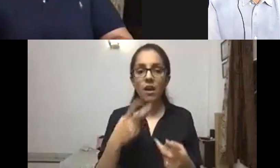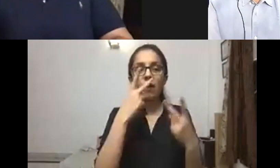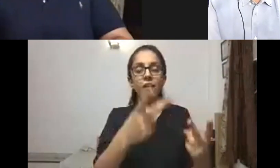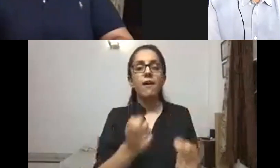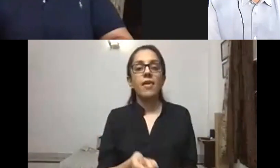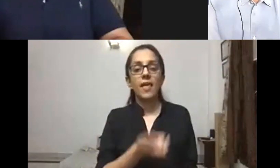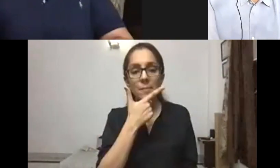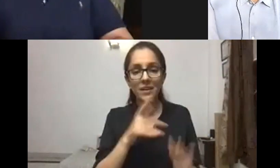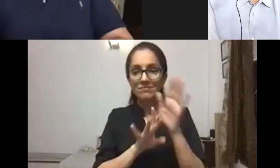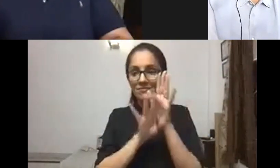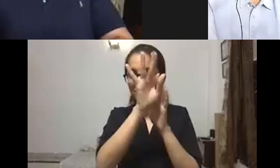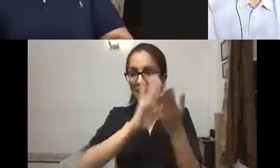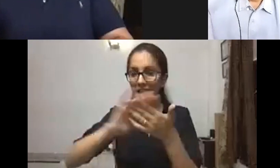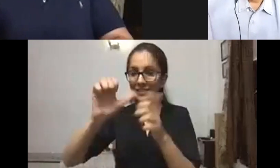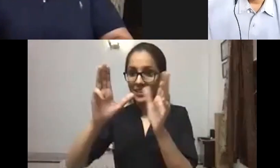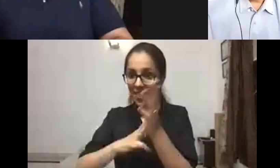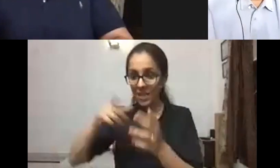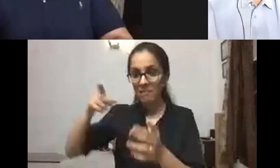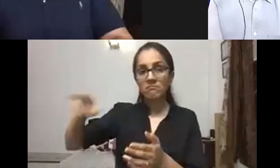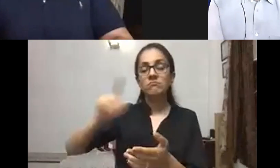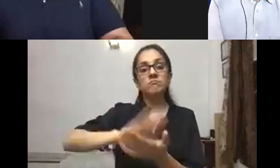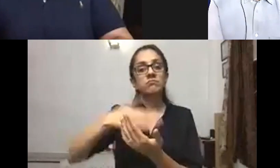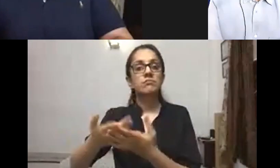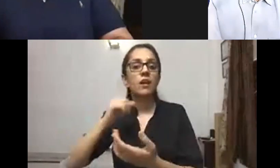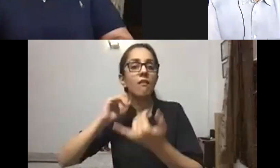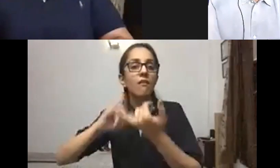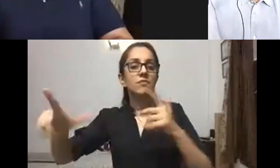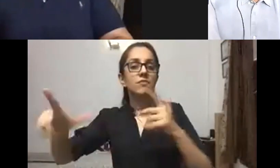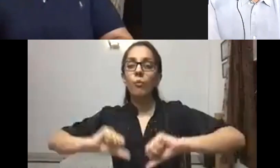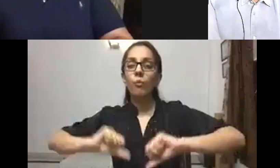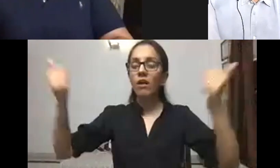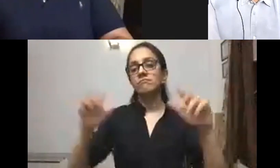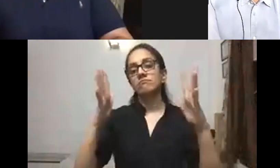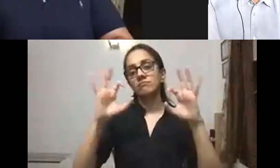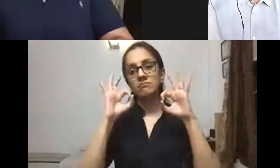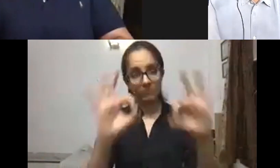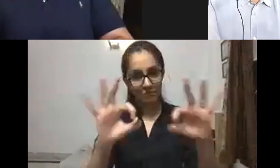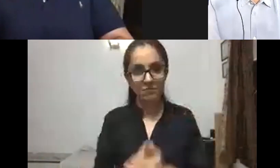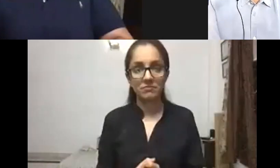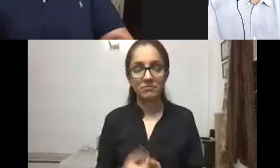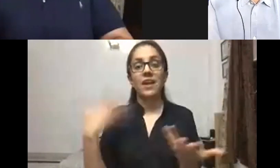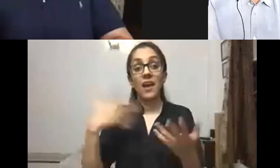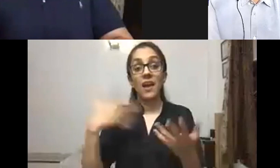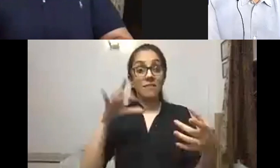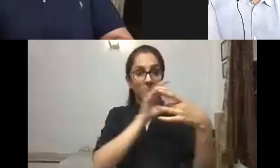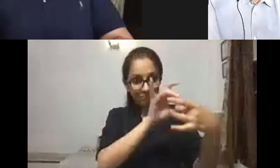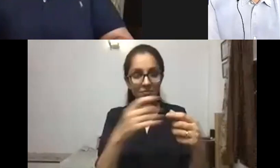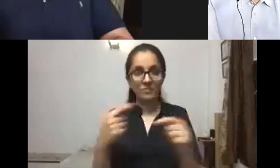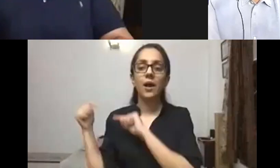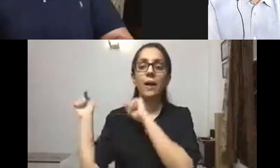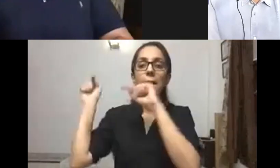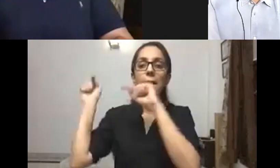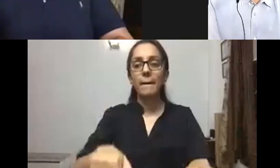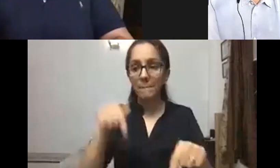see Here a Million convert these videos into sign language, and that's why we are here. And it